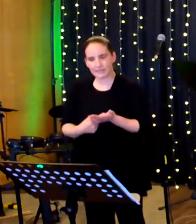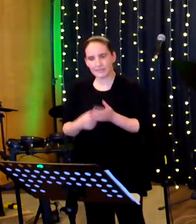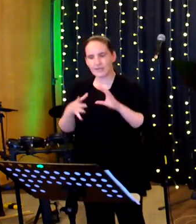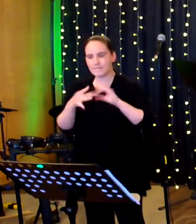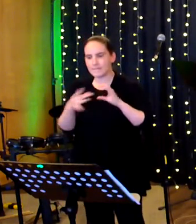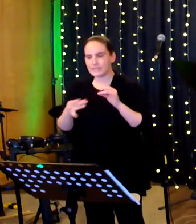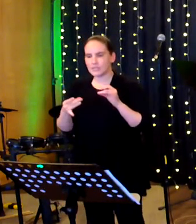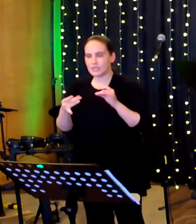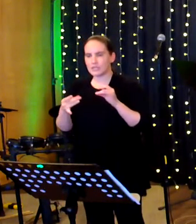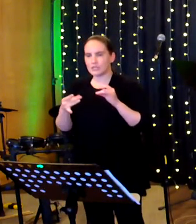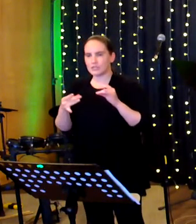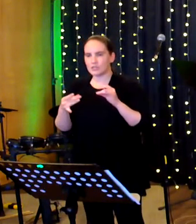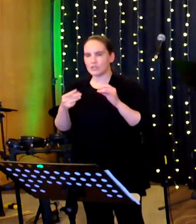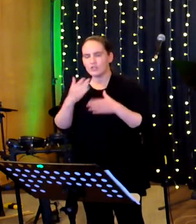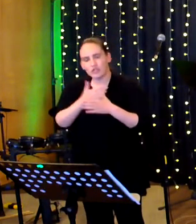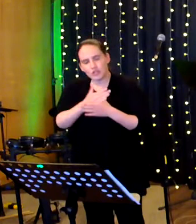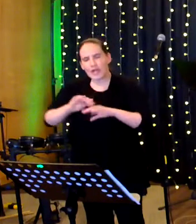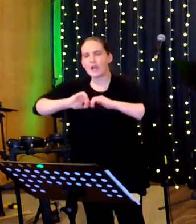Daniel.